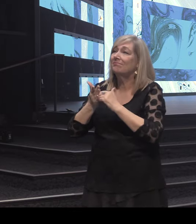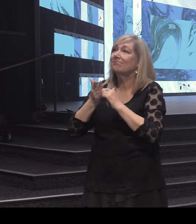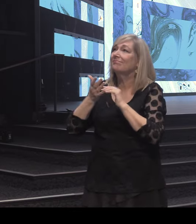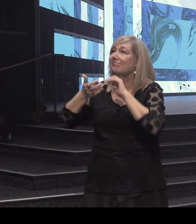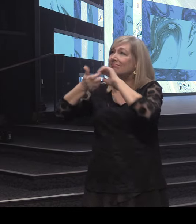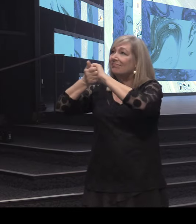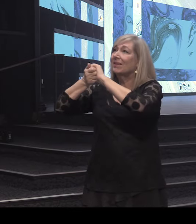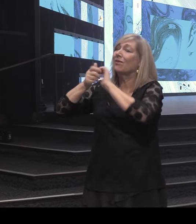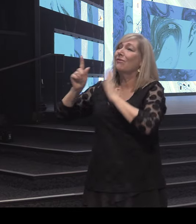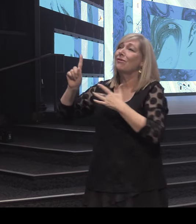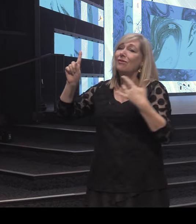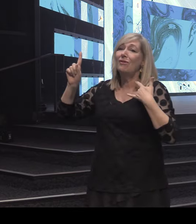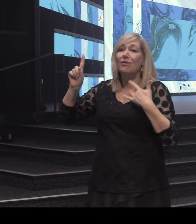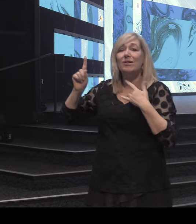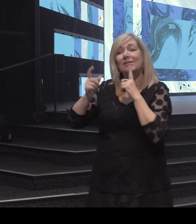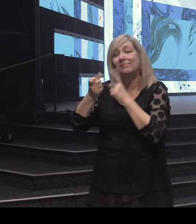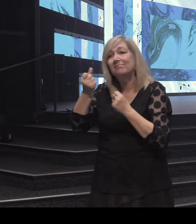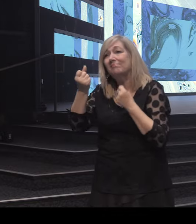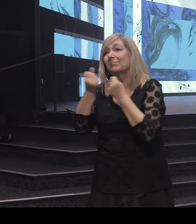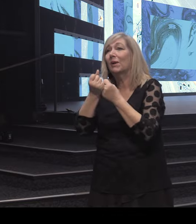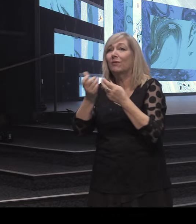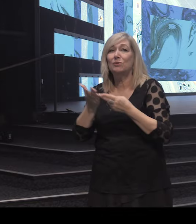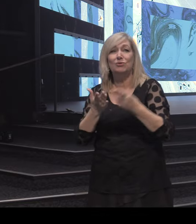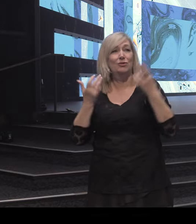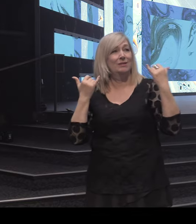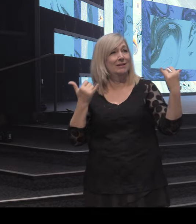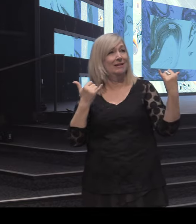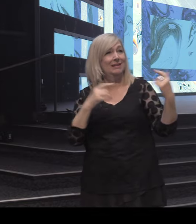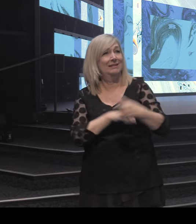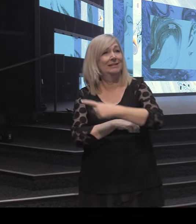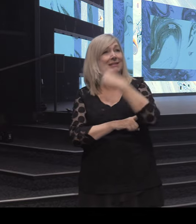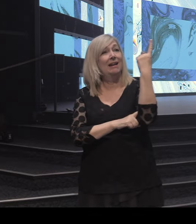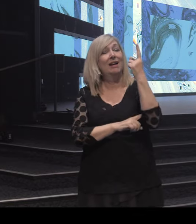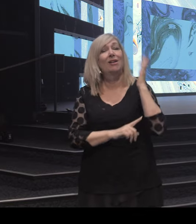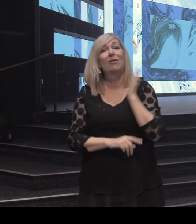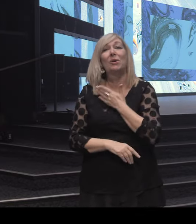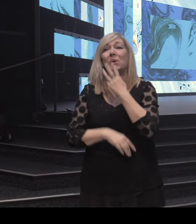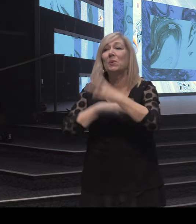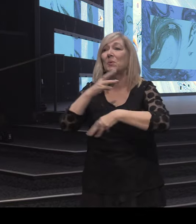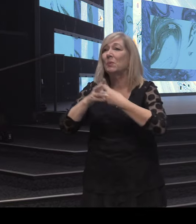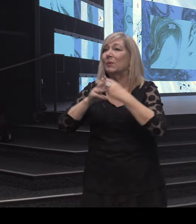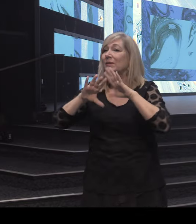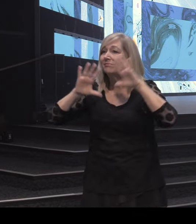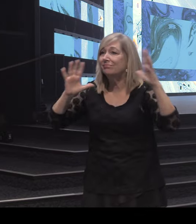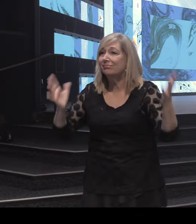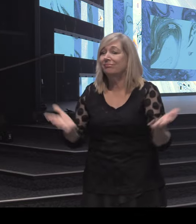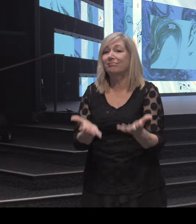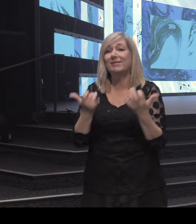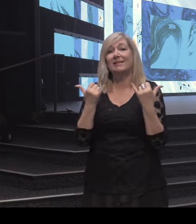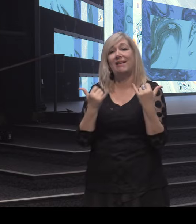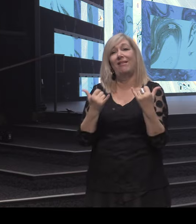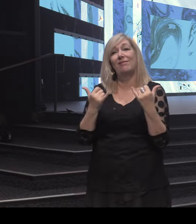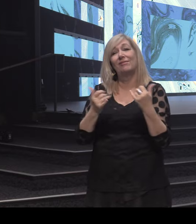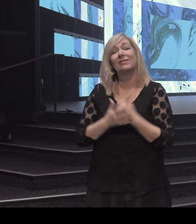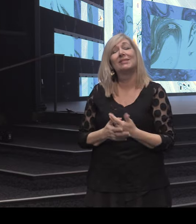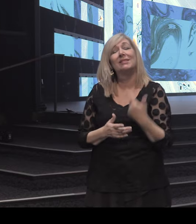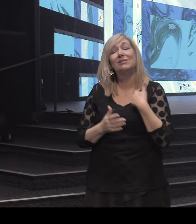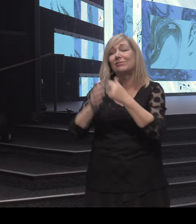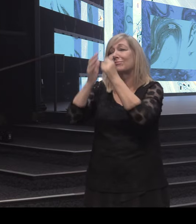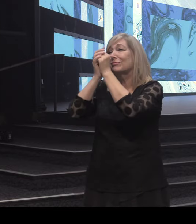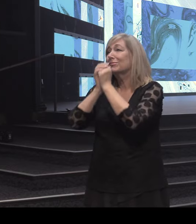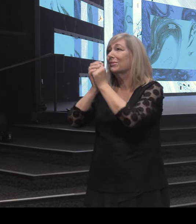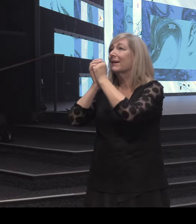to stand for truth in our time and in our world. Father, I pray right now that in the face